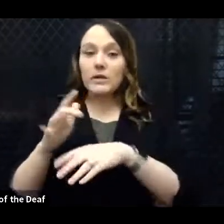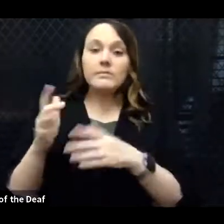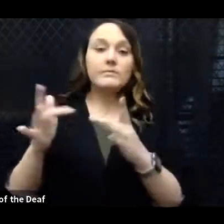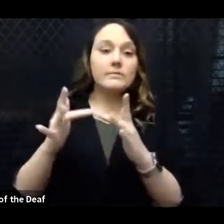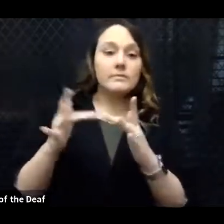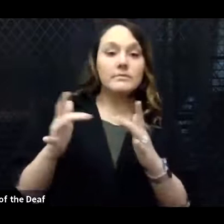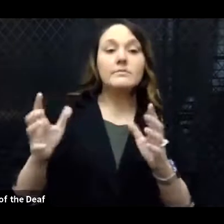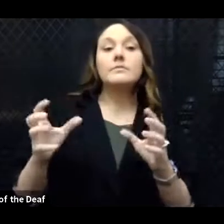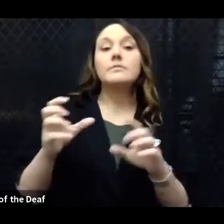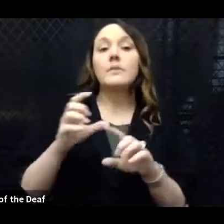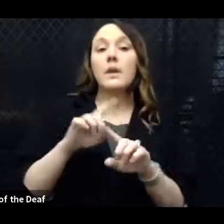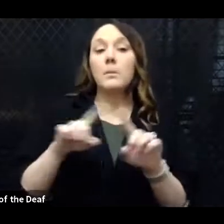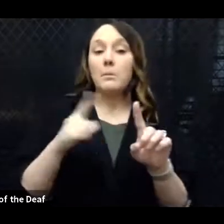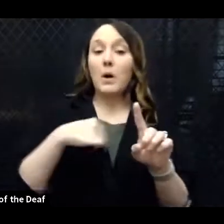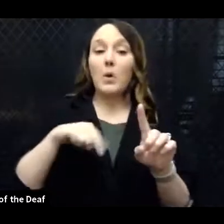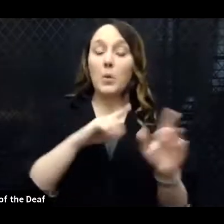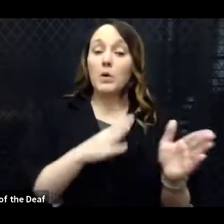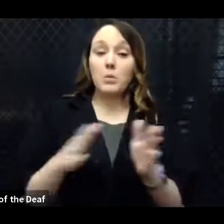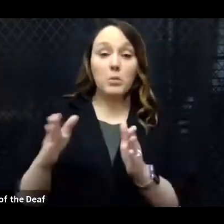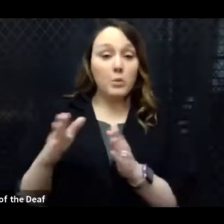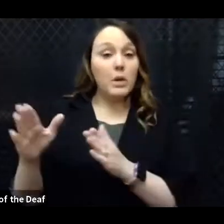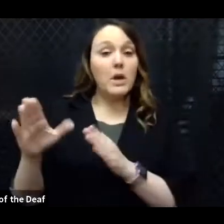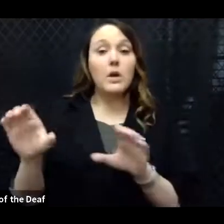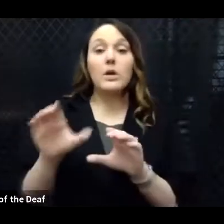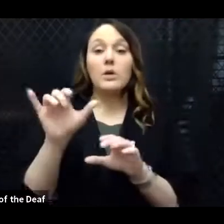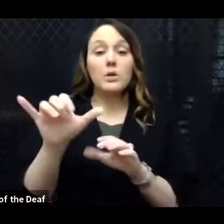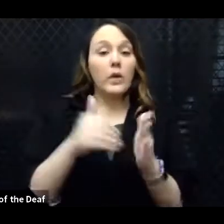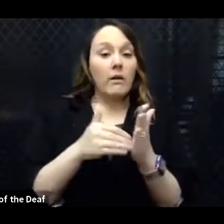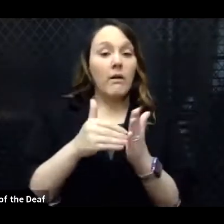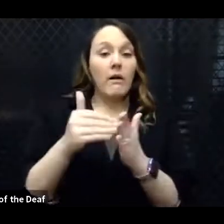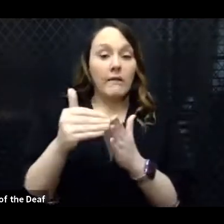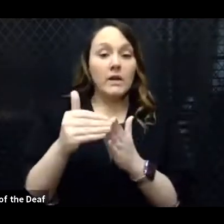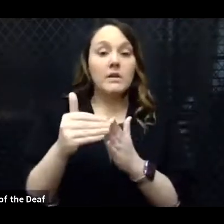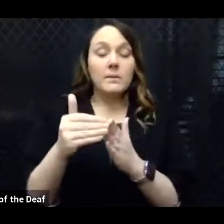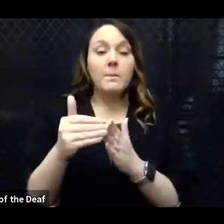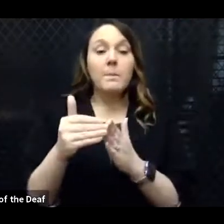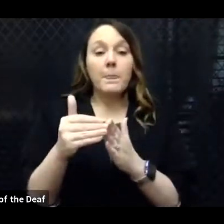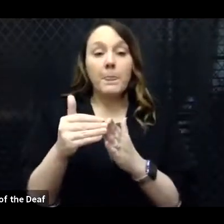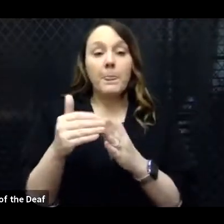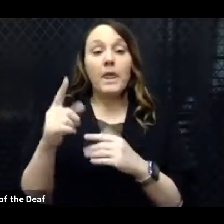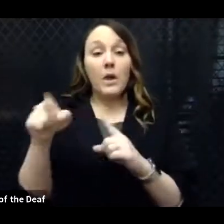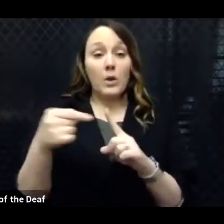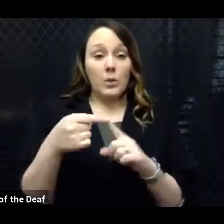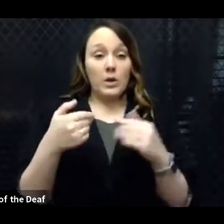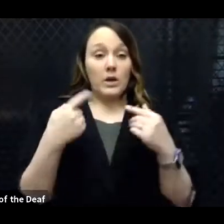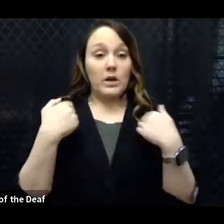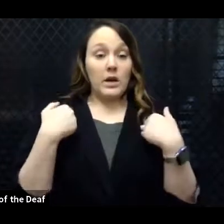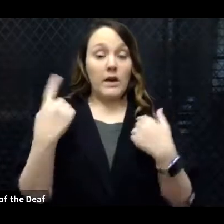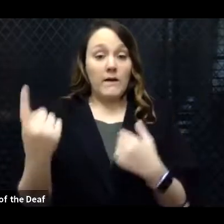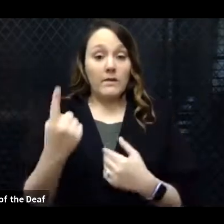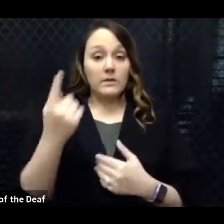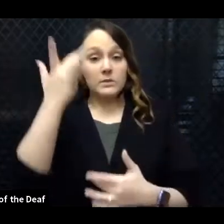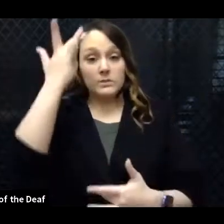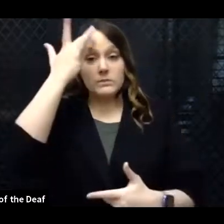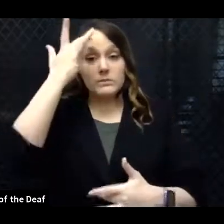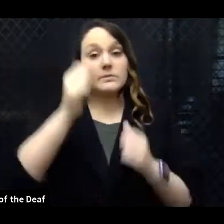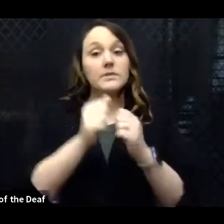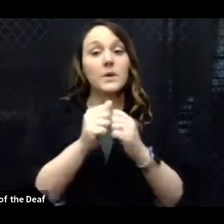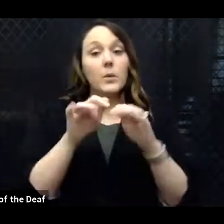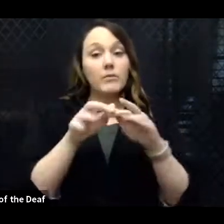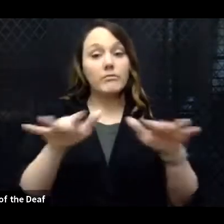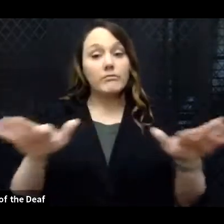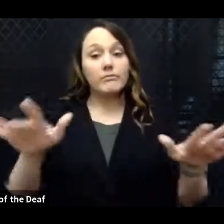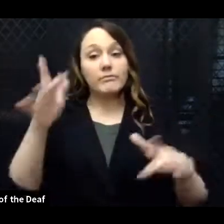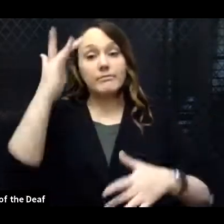But it's something that we're prepared to do and something that we do on a regular basis. When we have someone who's ill with a contagious disease, or we